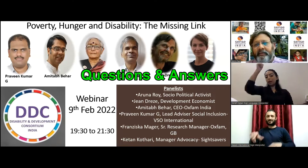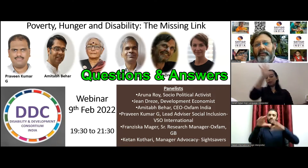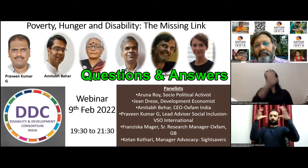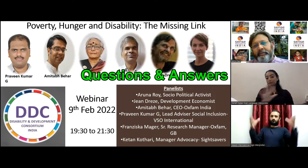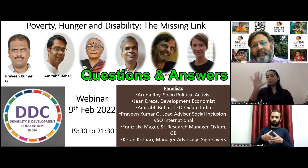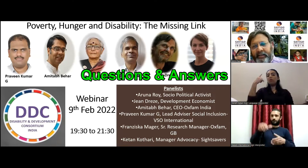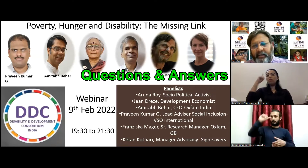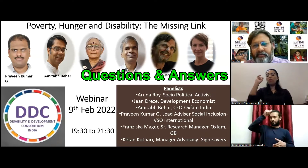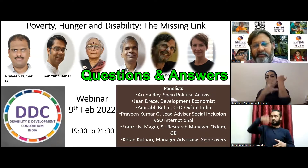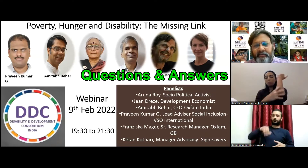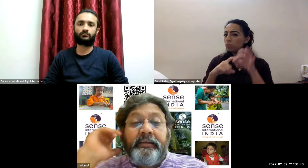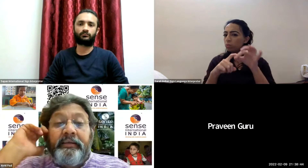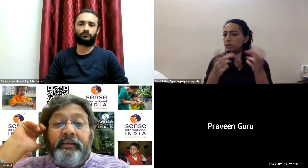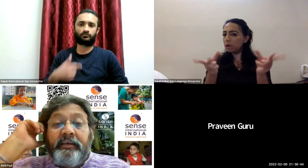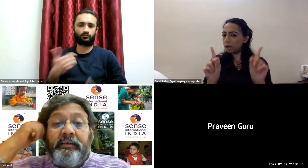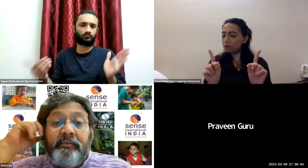disability, the missing link.